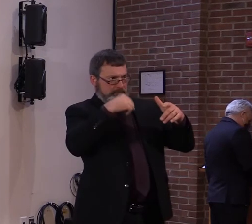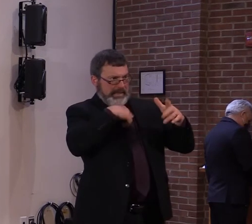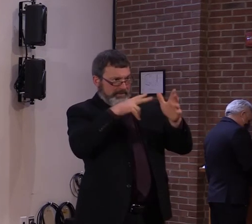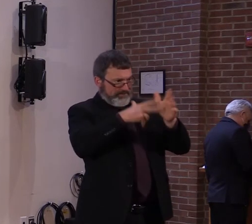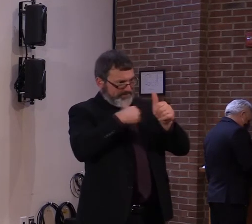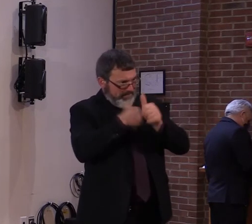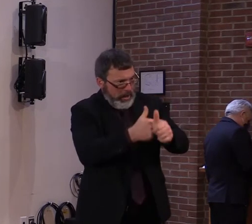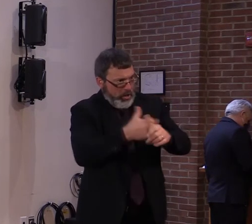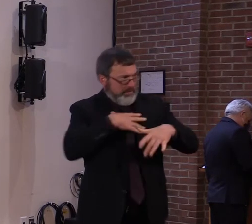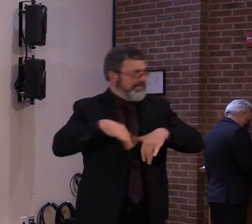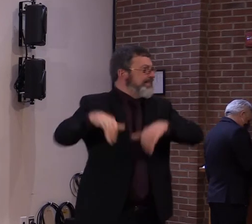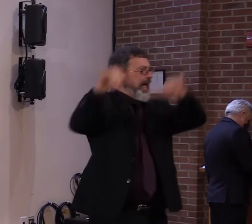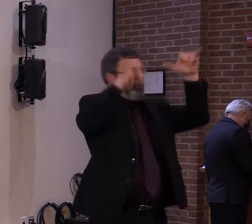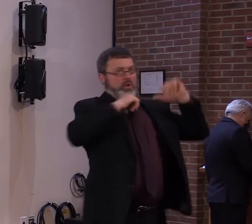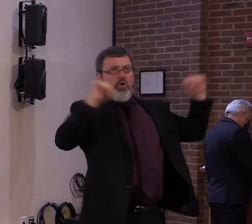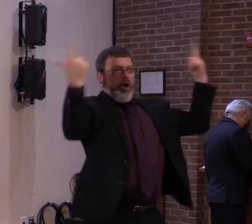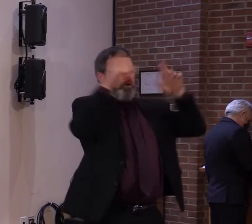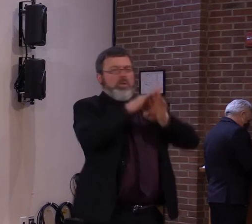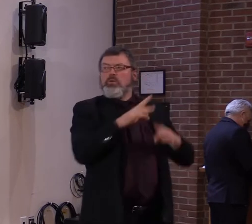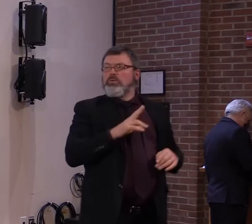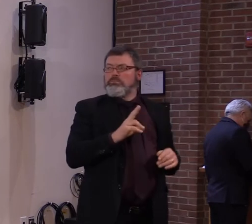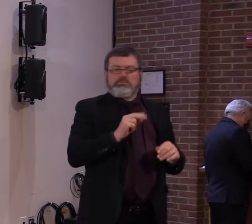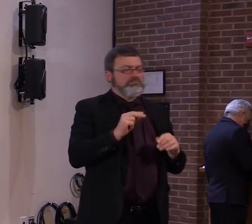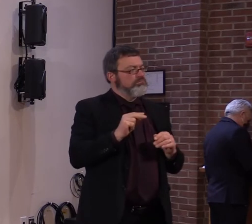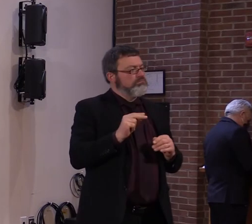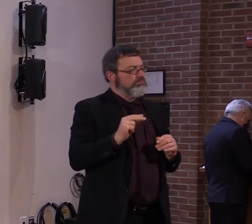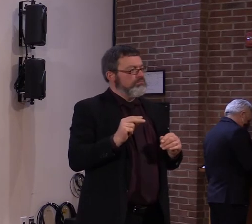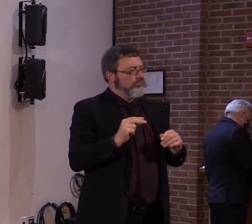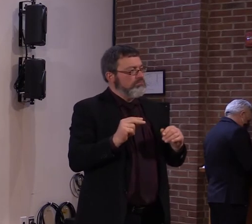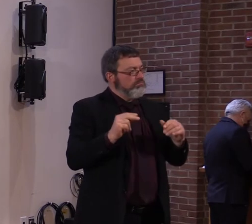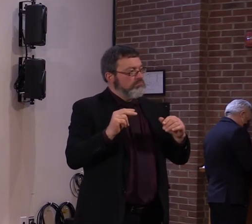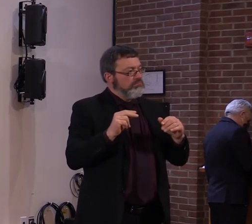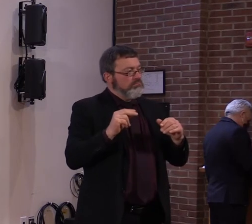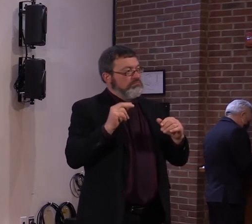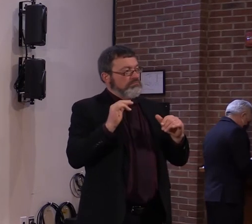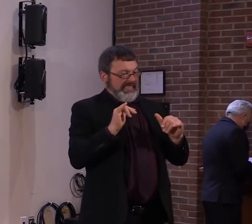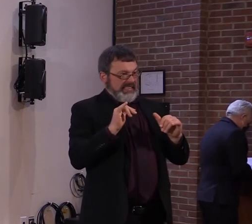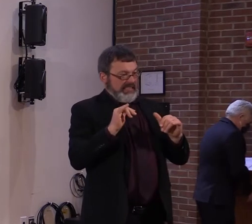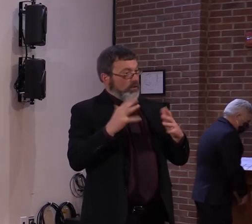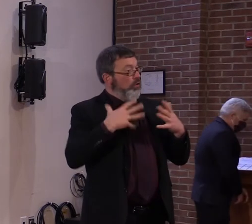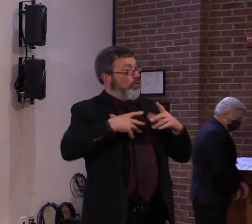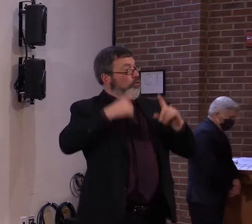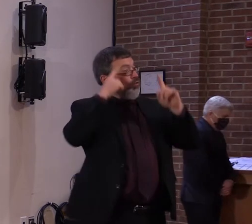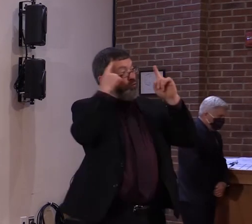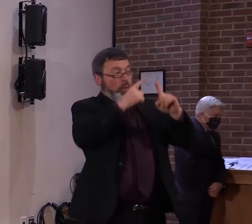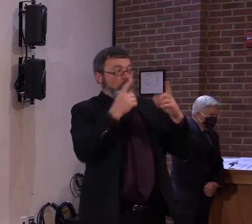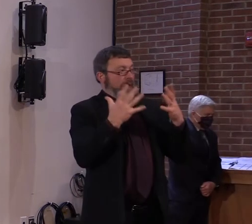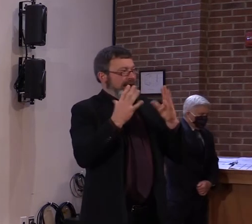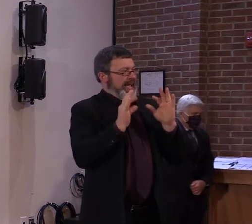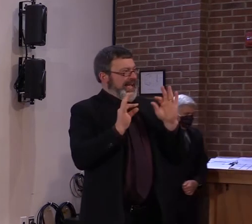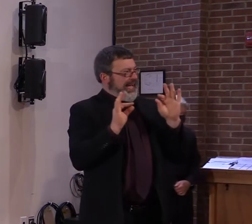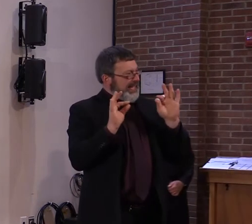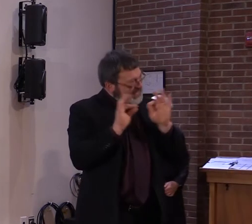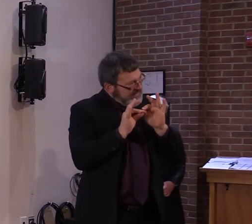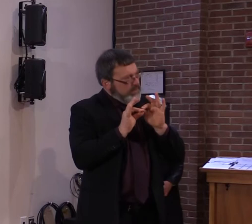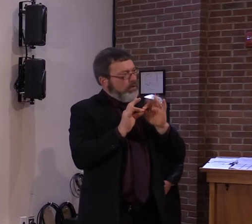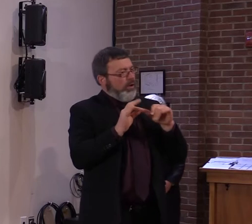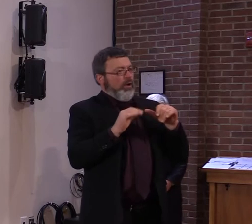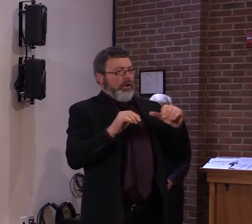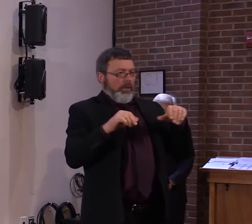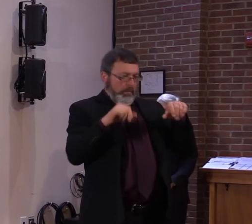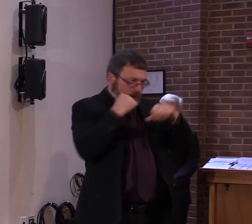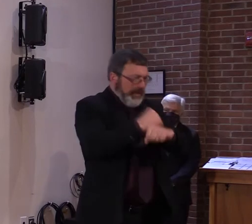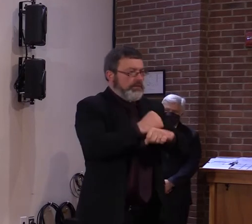that our key goal here is to protect all students at all levels, but there are places around the